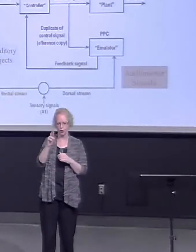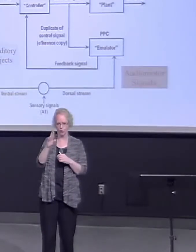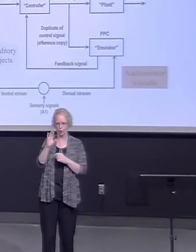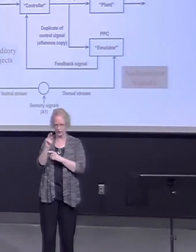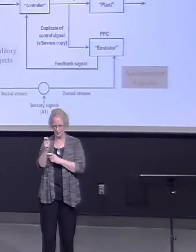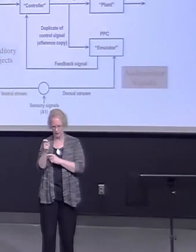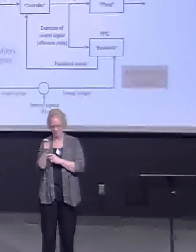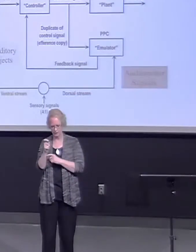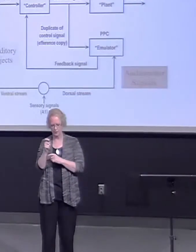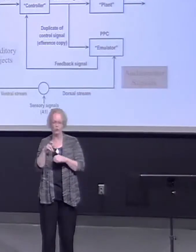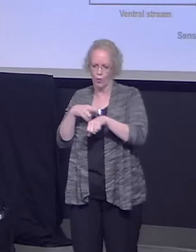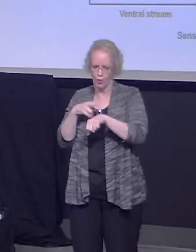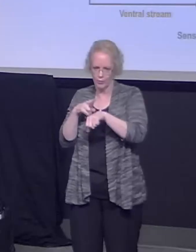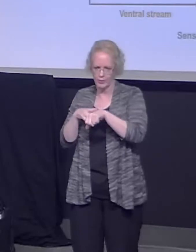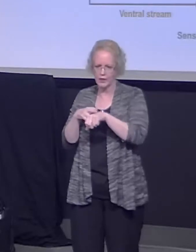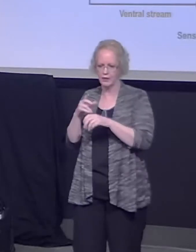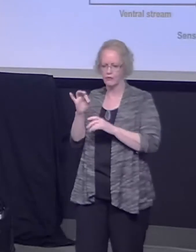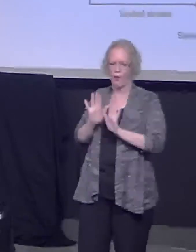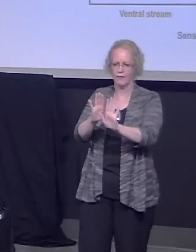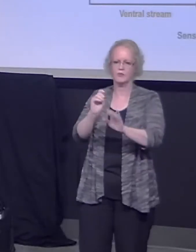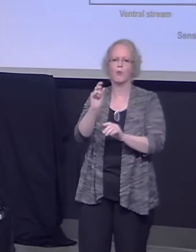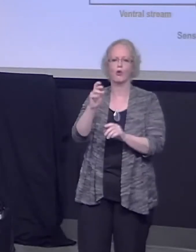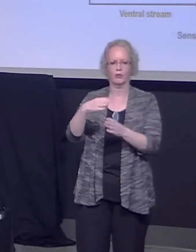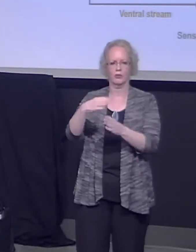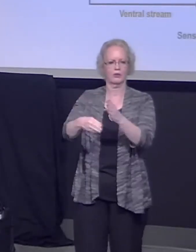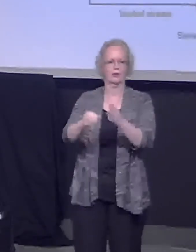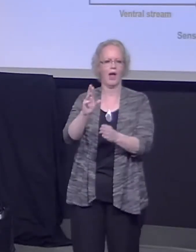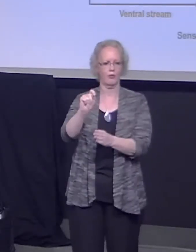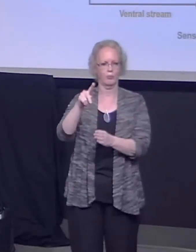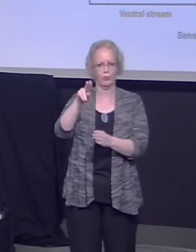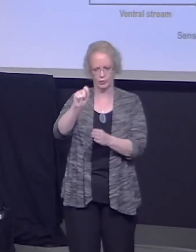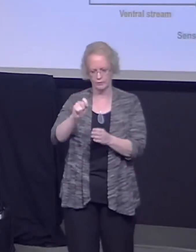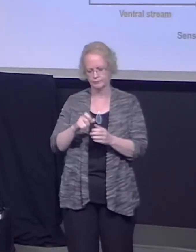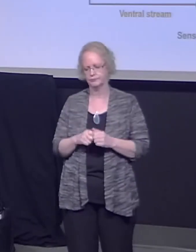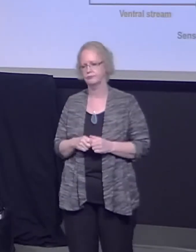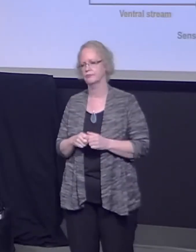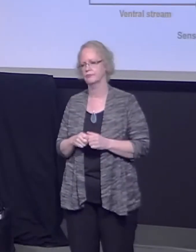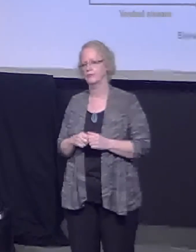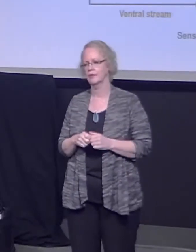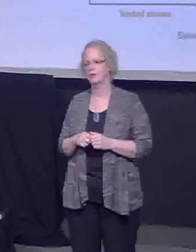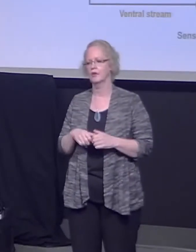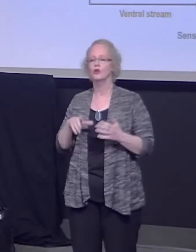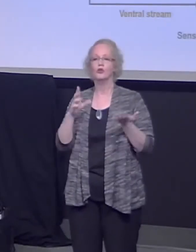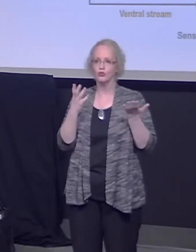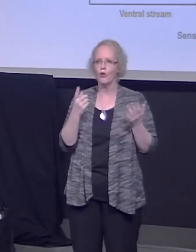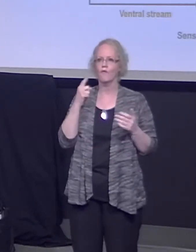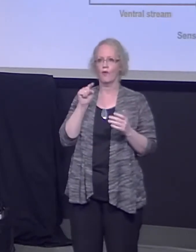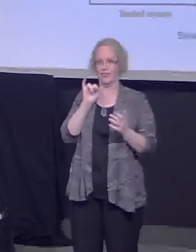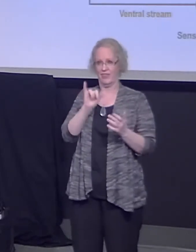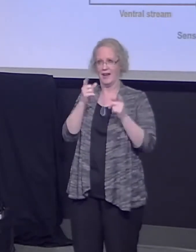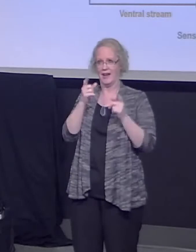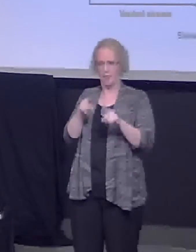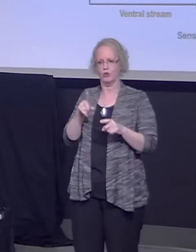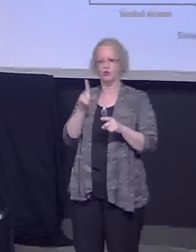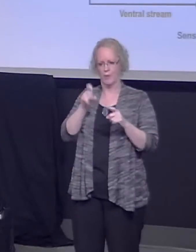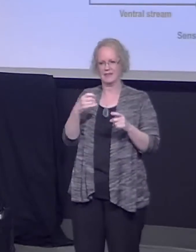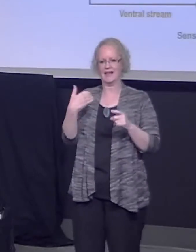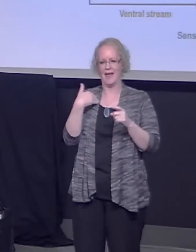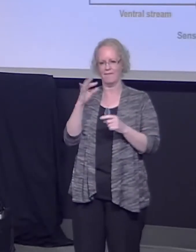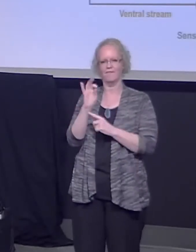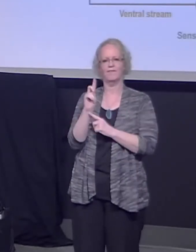behavior drives the motor output, and that's where all this goes. But in order for this to happen, you have to have this